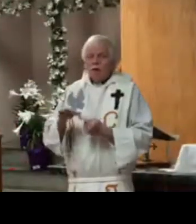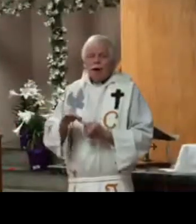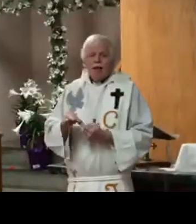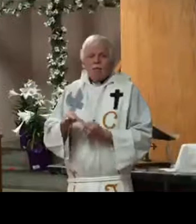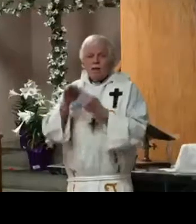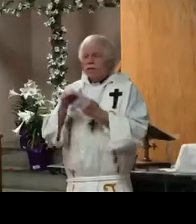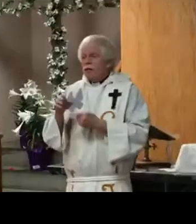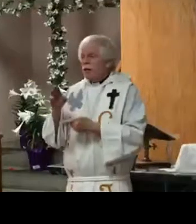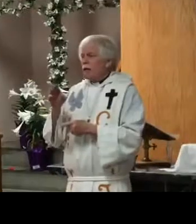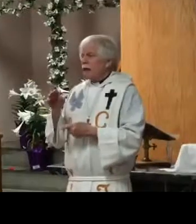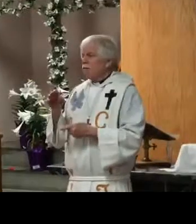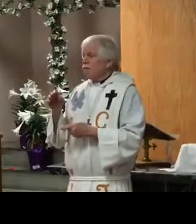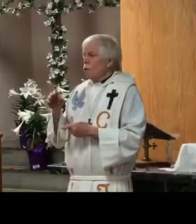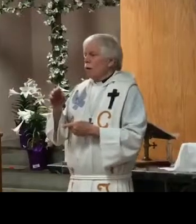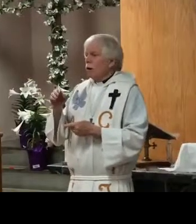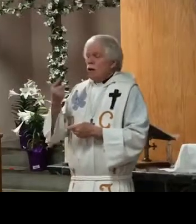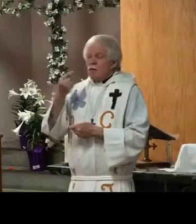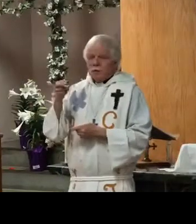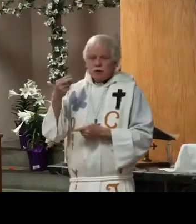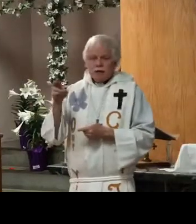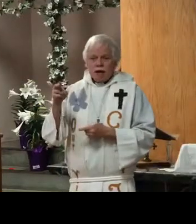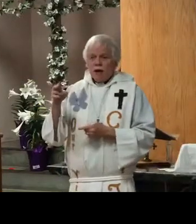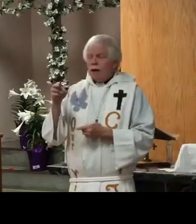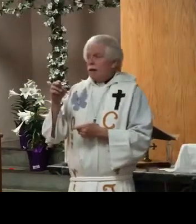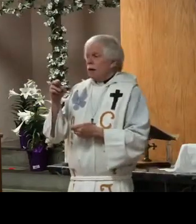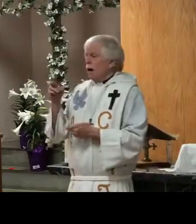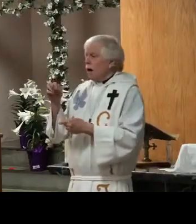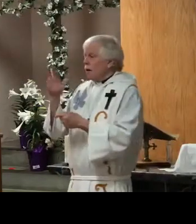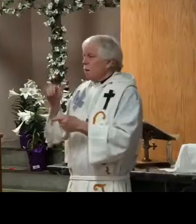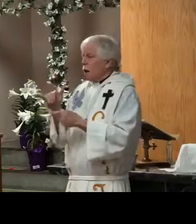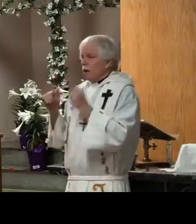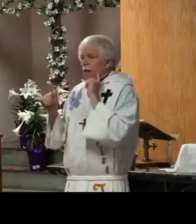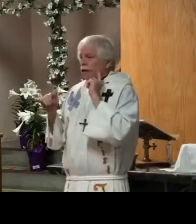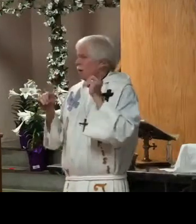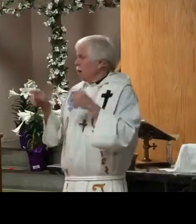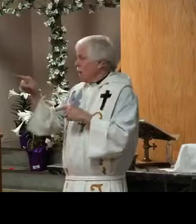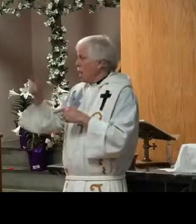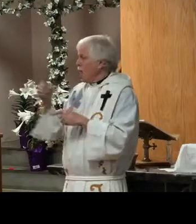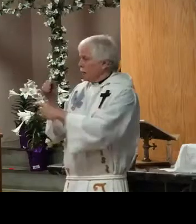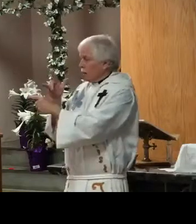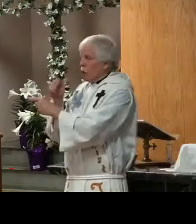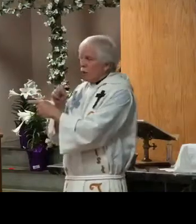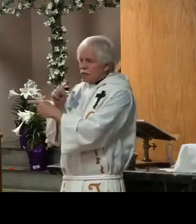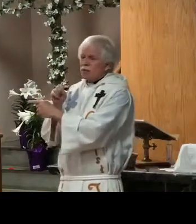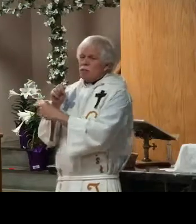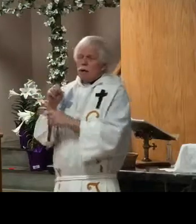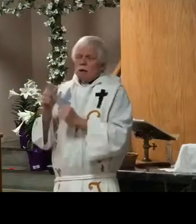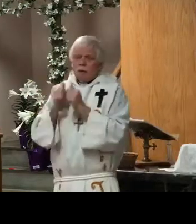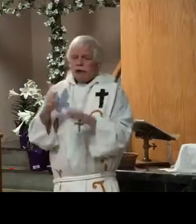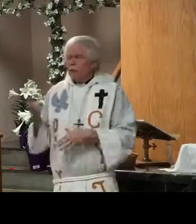help, especially for Thursday, Marty and